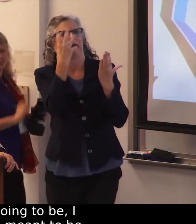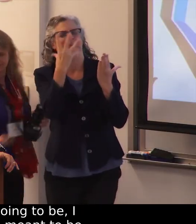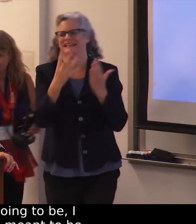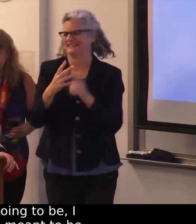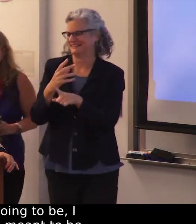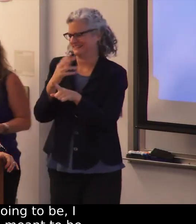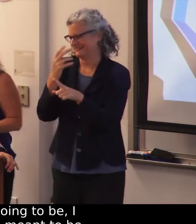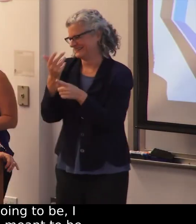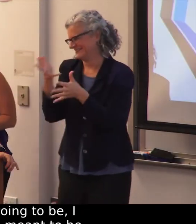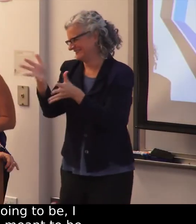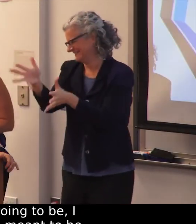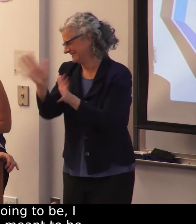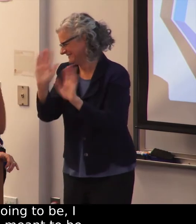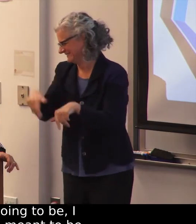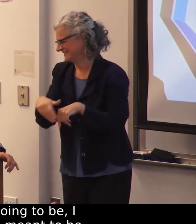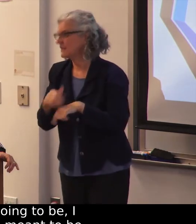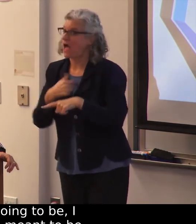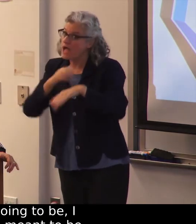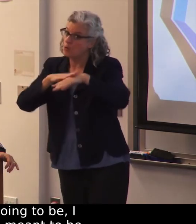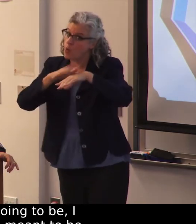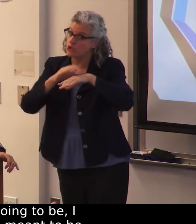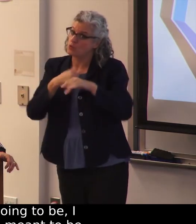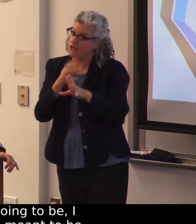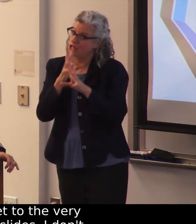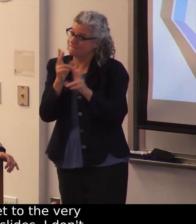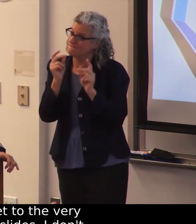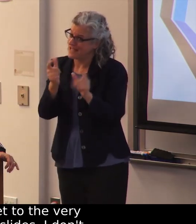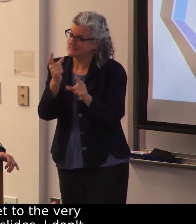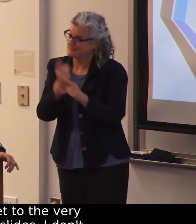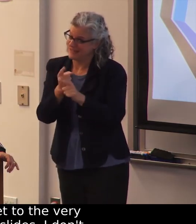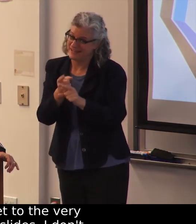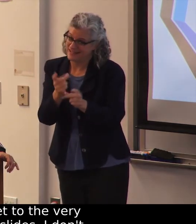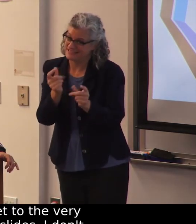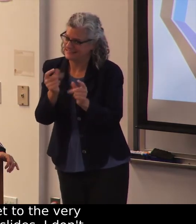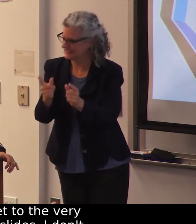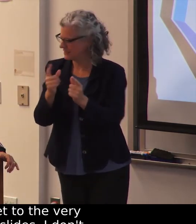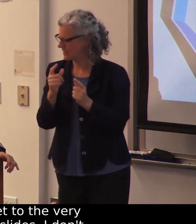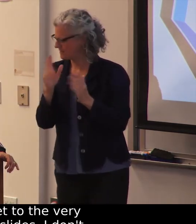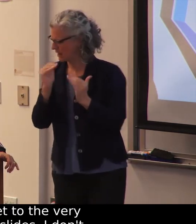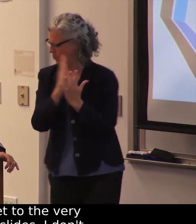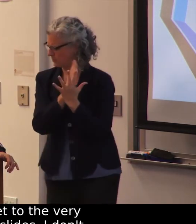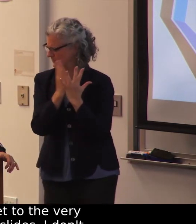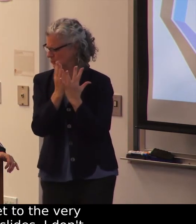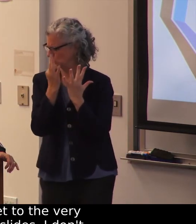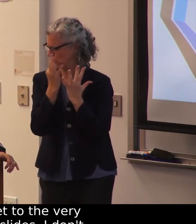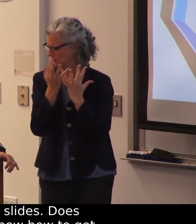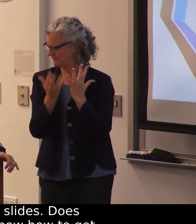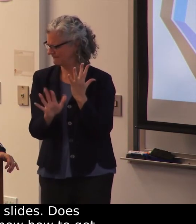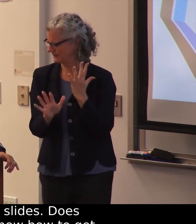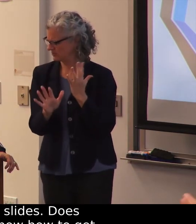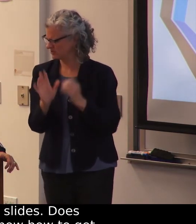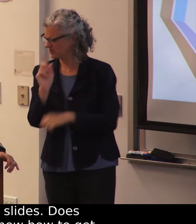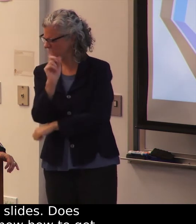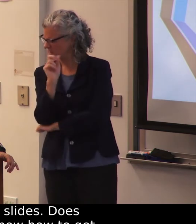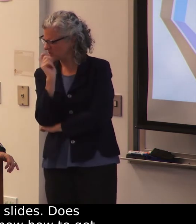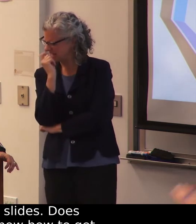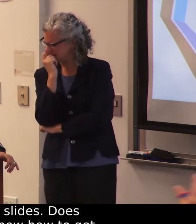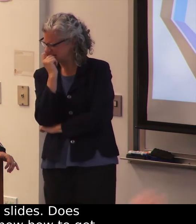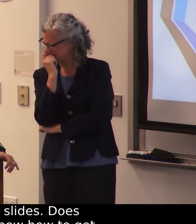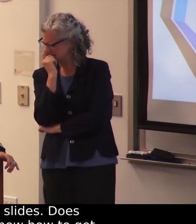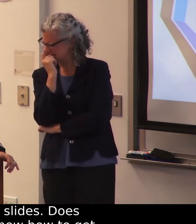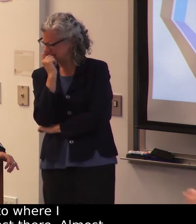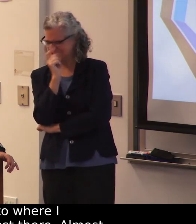Yes. It's gonna be. I said it was gonna be fast, but I'm gonna hope to get to the very end of my slides. I don't know how to get to the end of my slides. Does somebody know how to get to my end of my